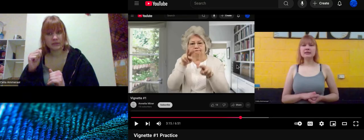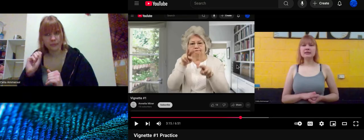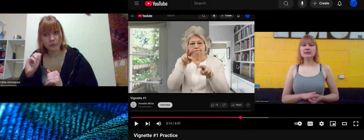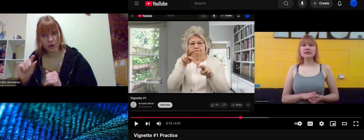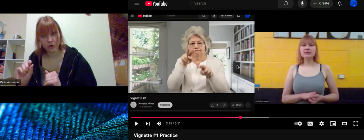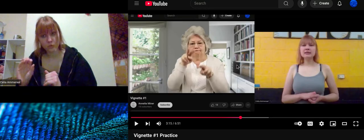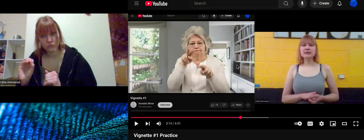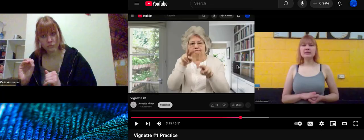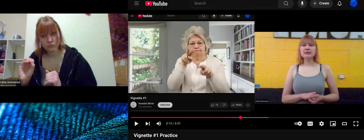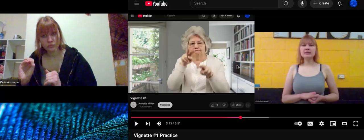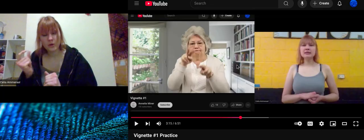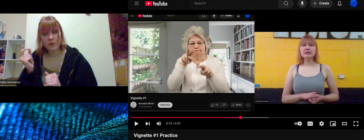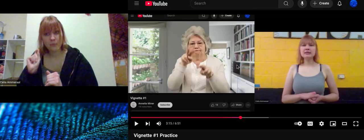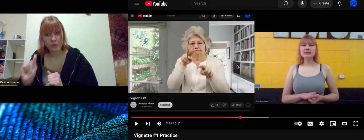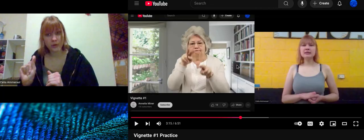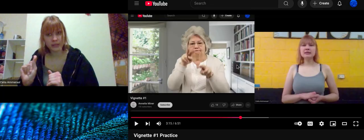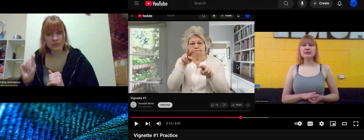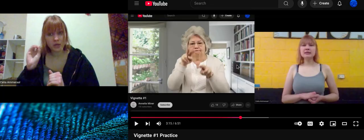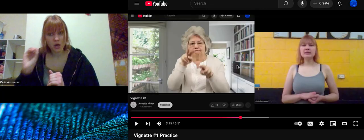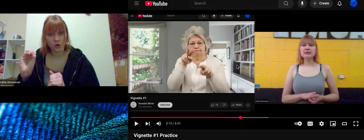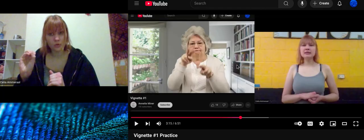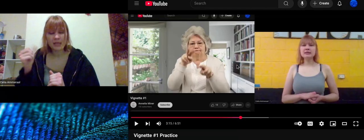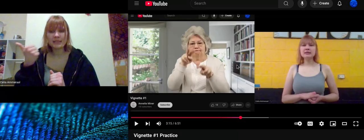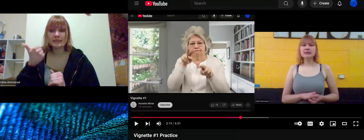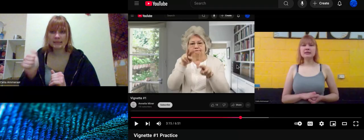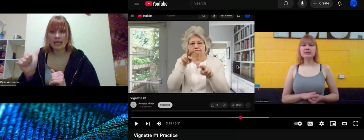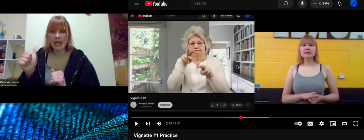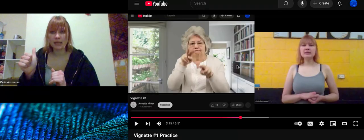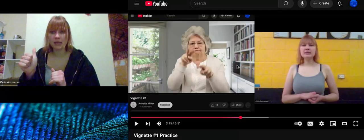was 10.0, 0.0,